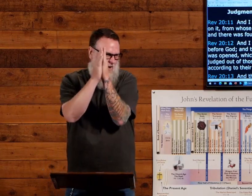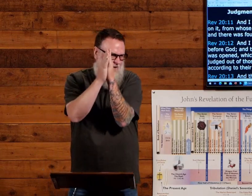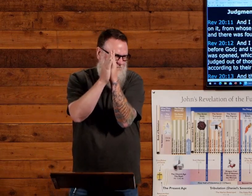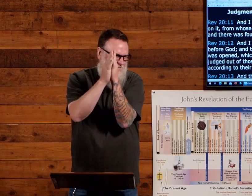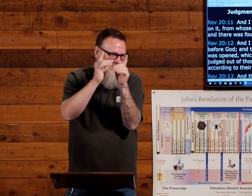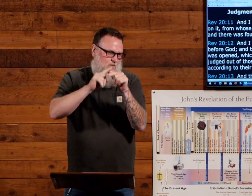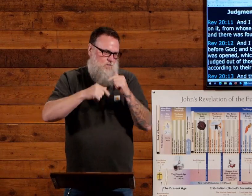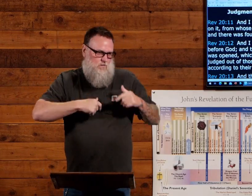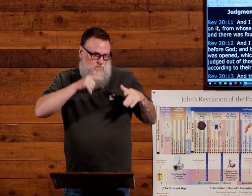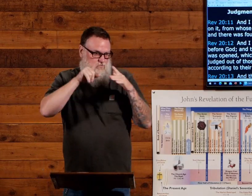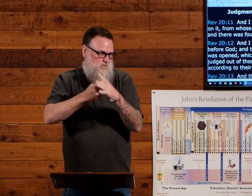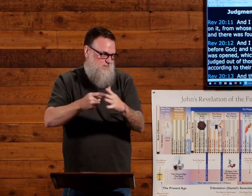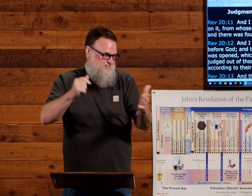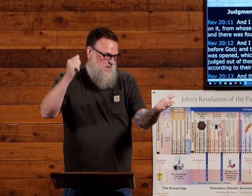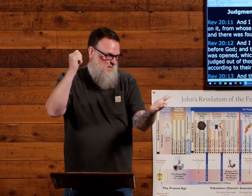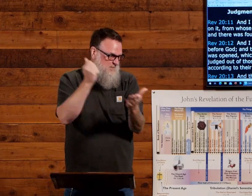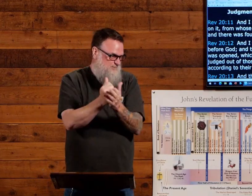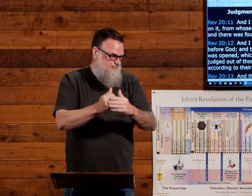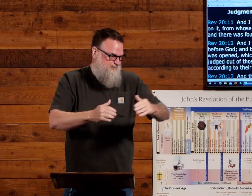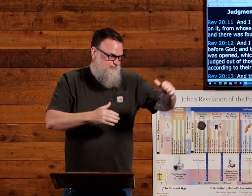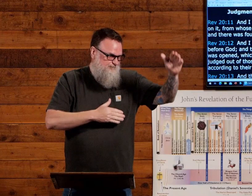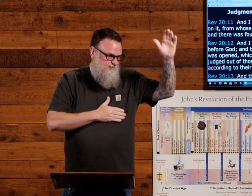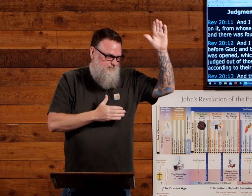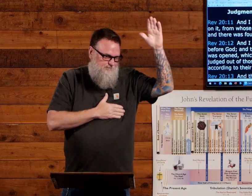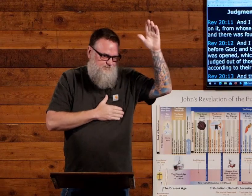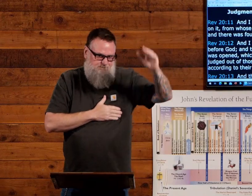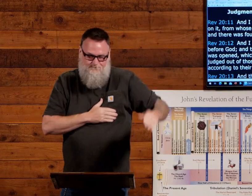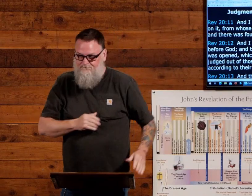And with that, let's go ahead and open prayer.